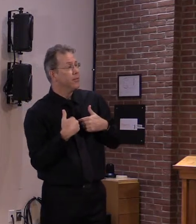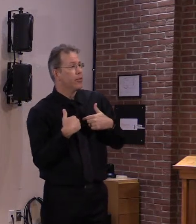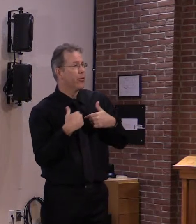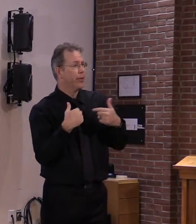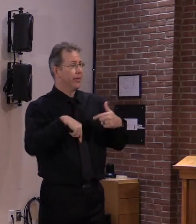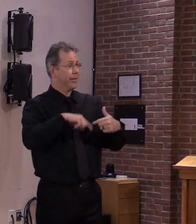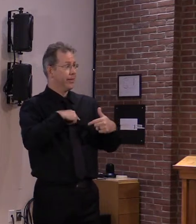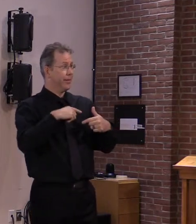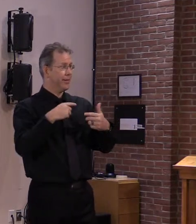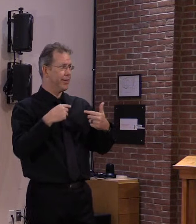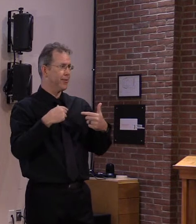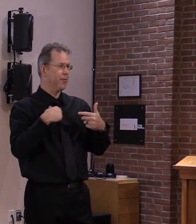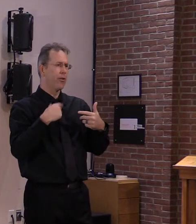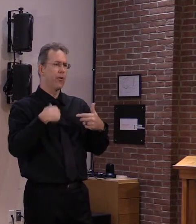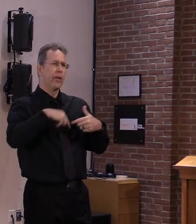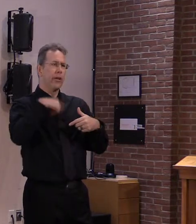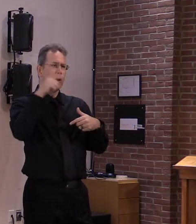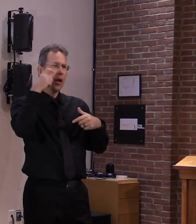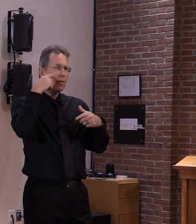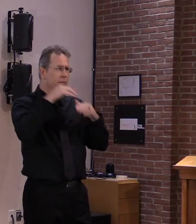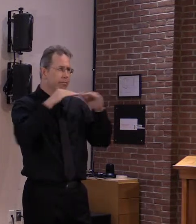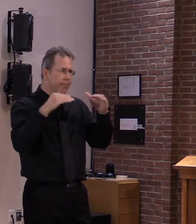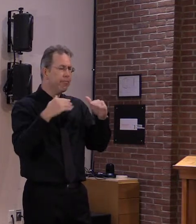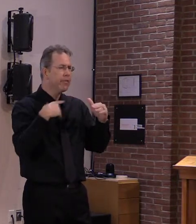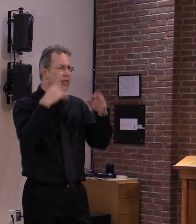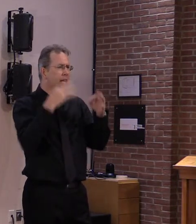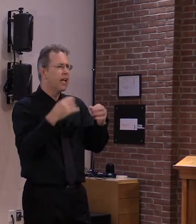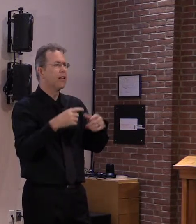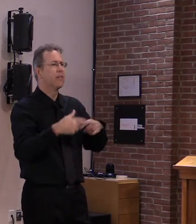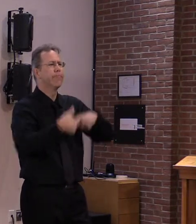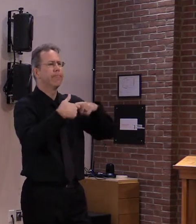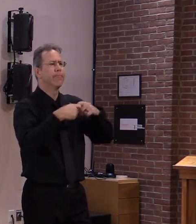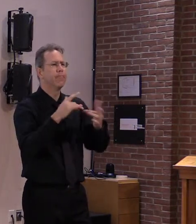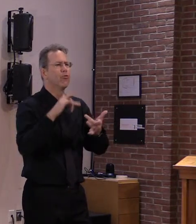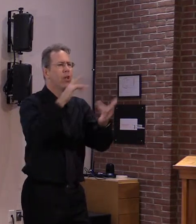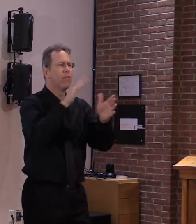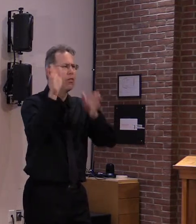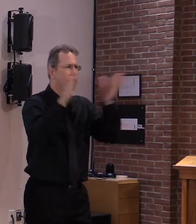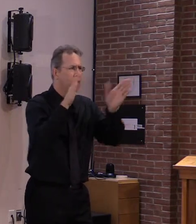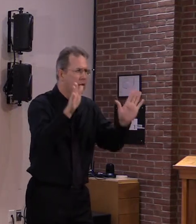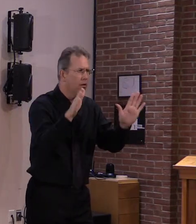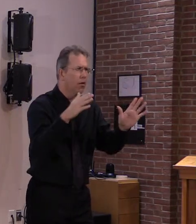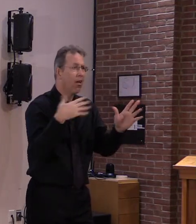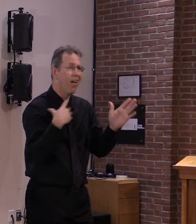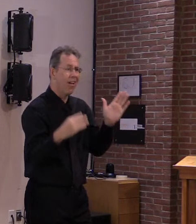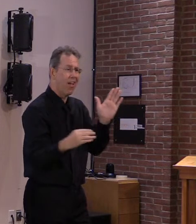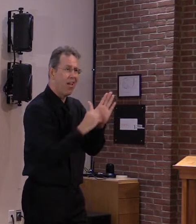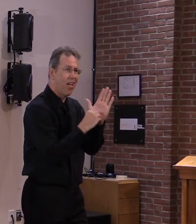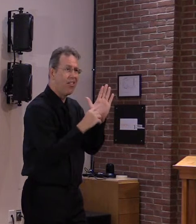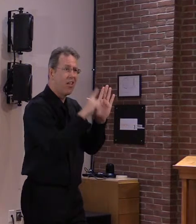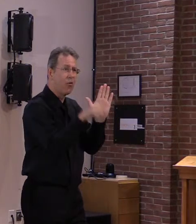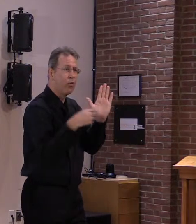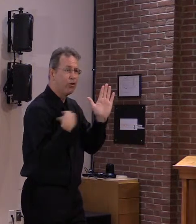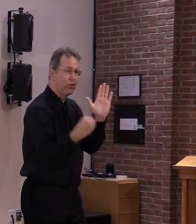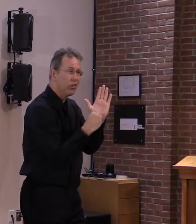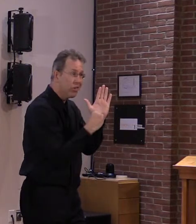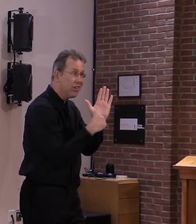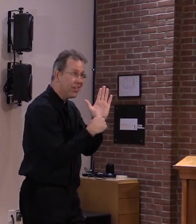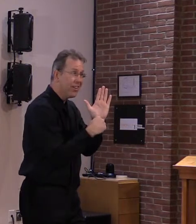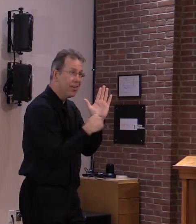hours. And I think I skipped one of the most important things was that the trooper who had an